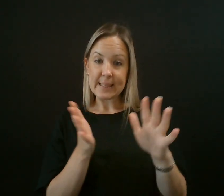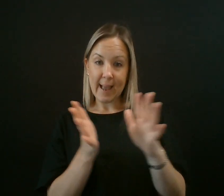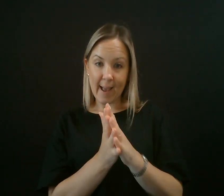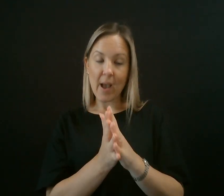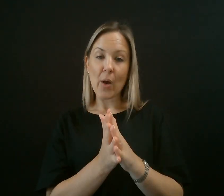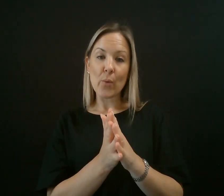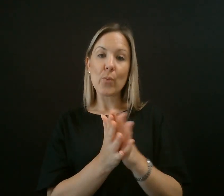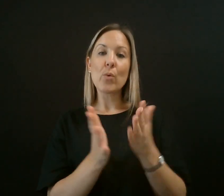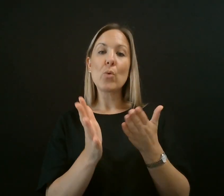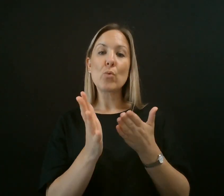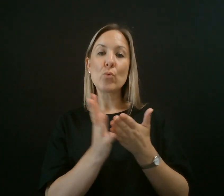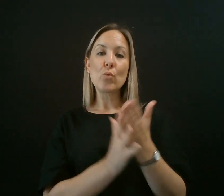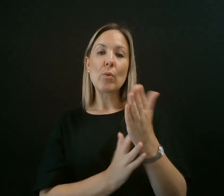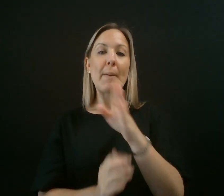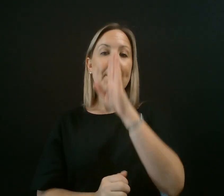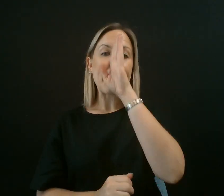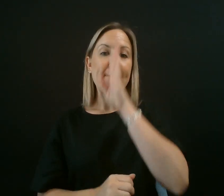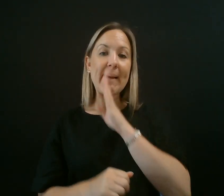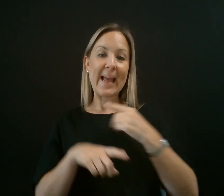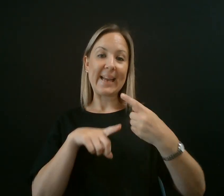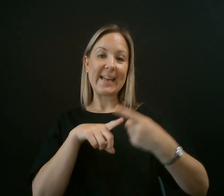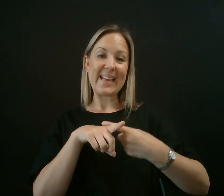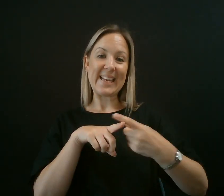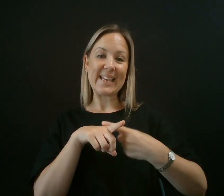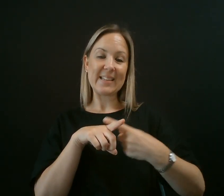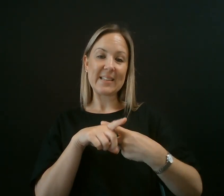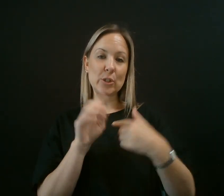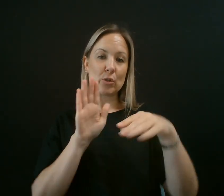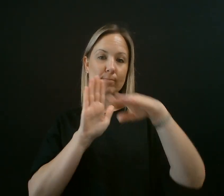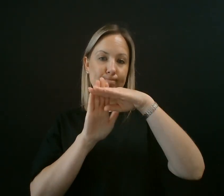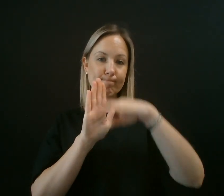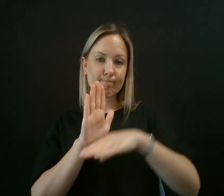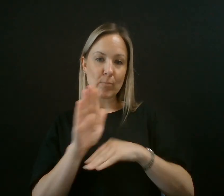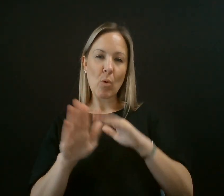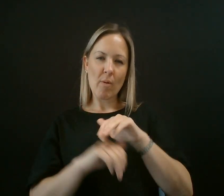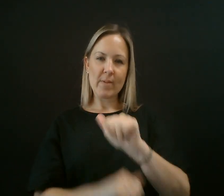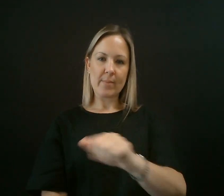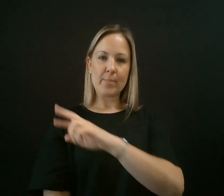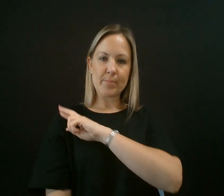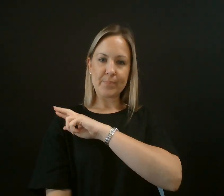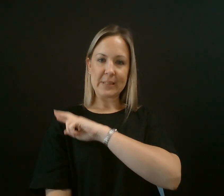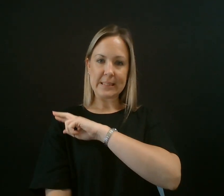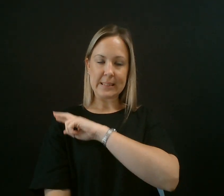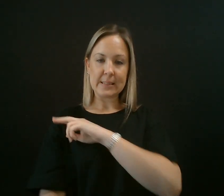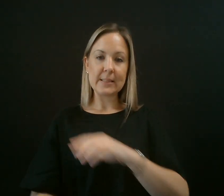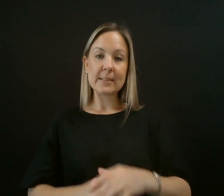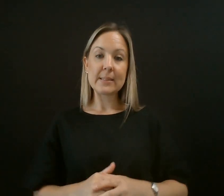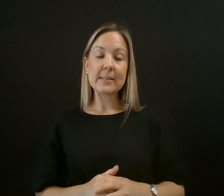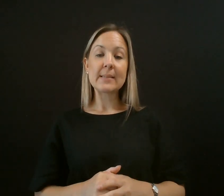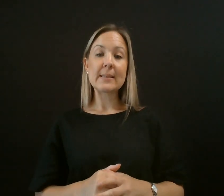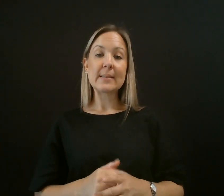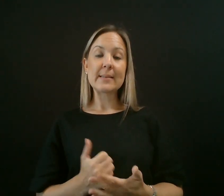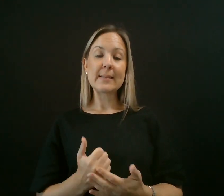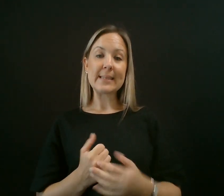provision of a plain English guide to rights and responsibilities, see Appendix